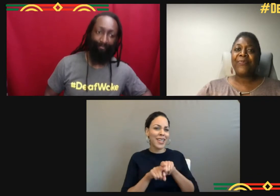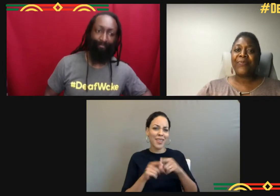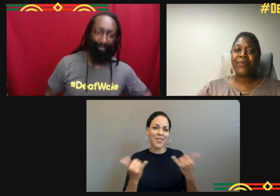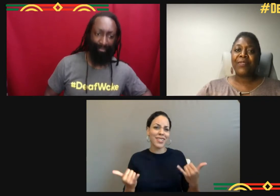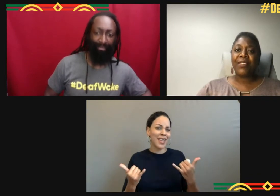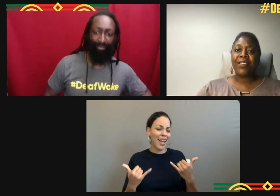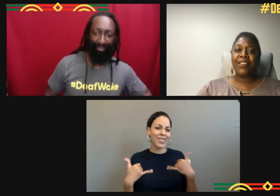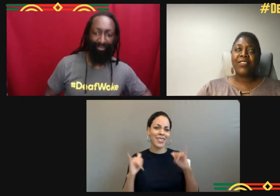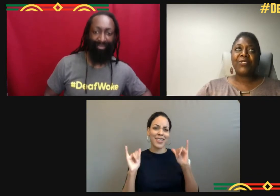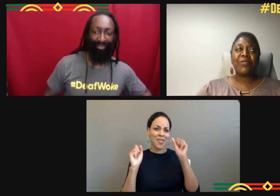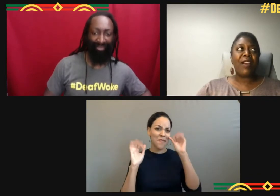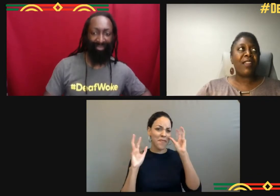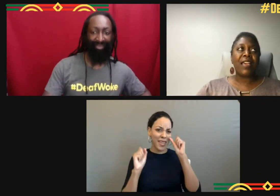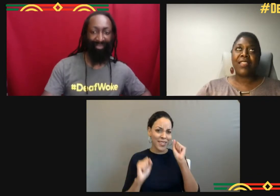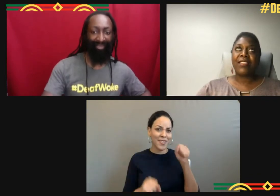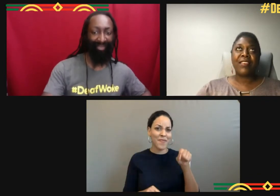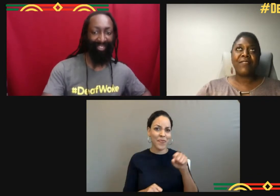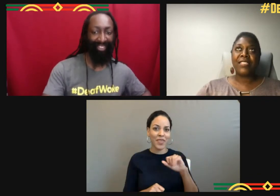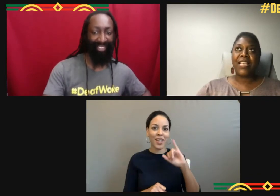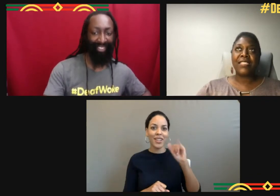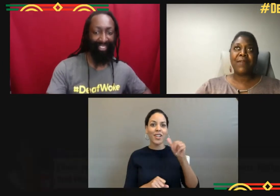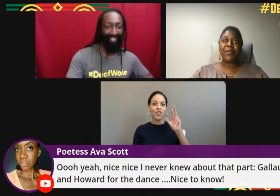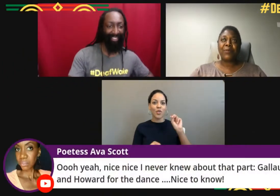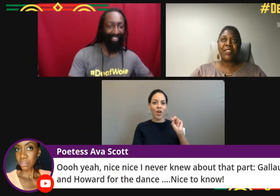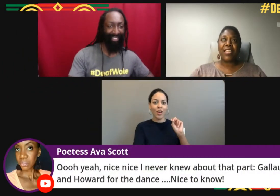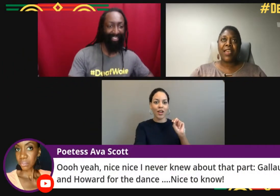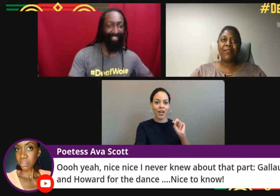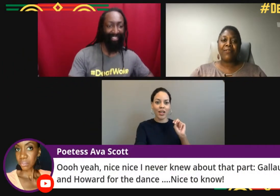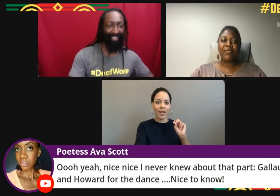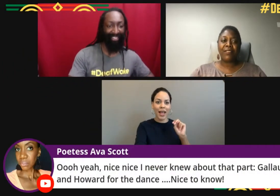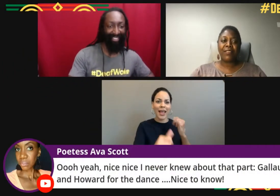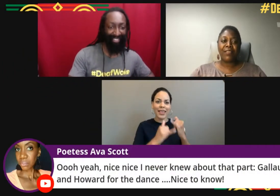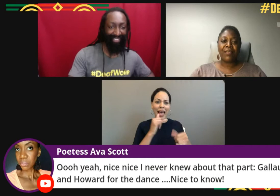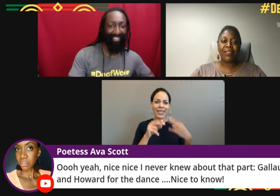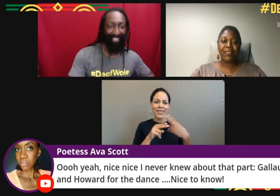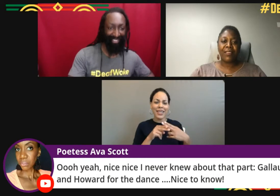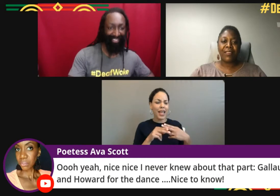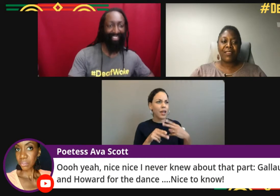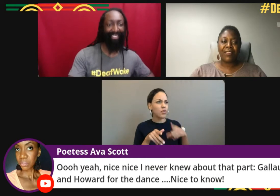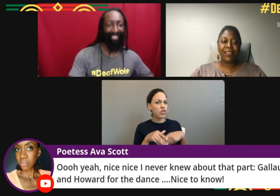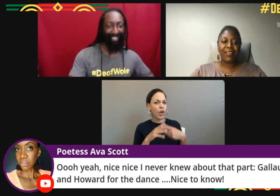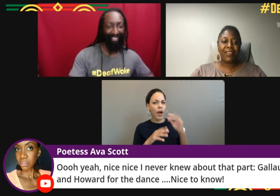now. Jerron, I got to think of his last name. It's with an F.